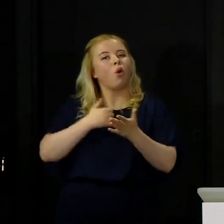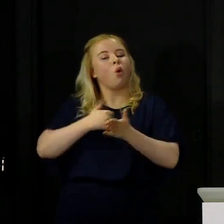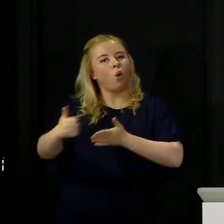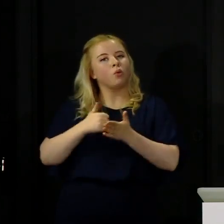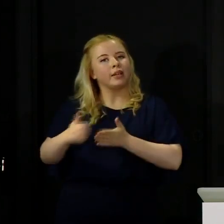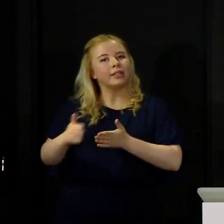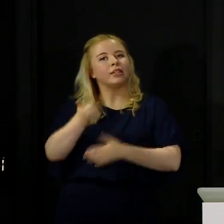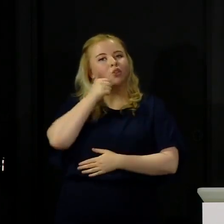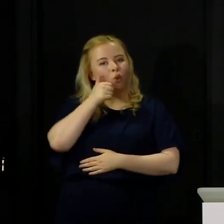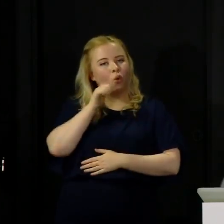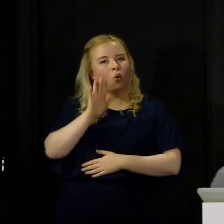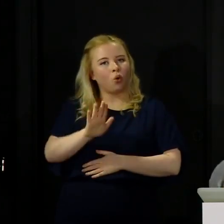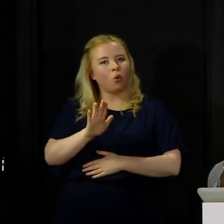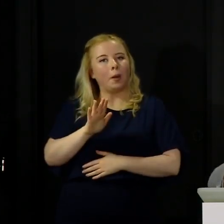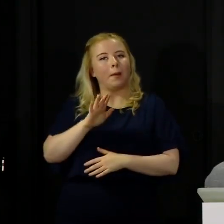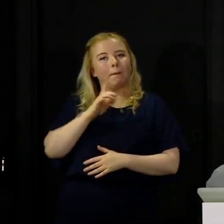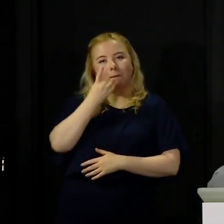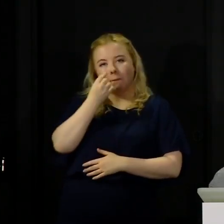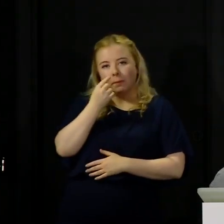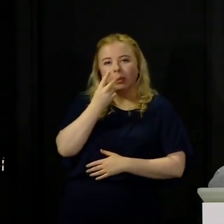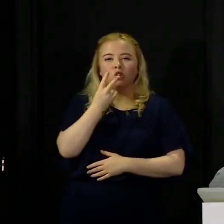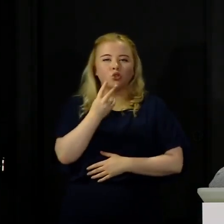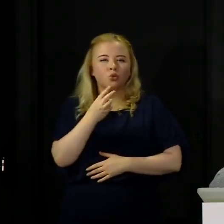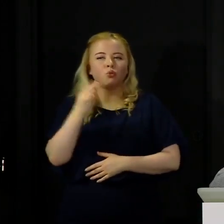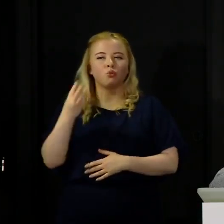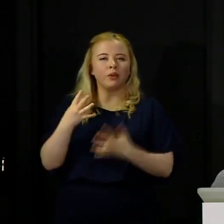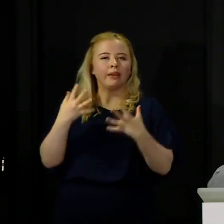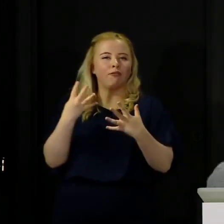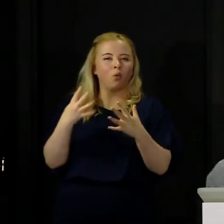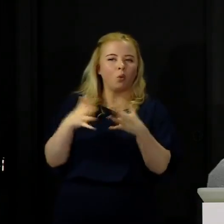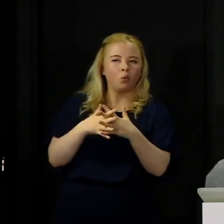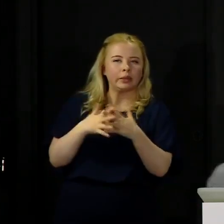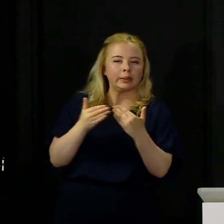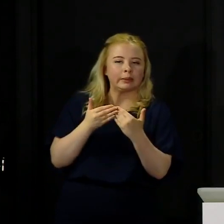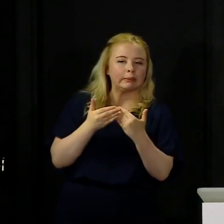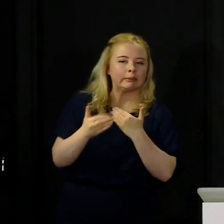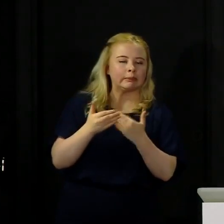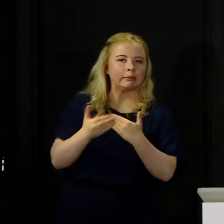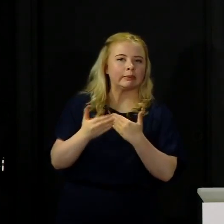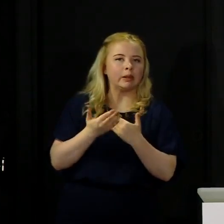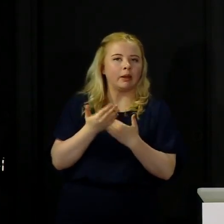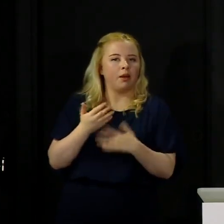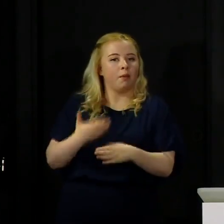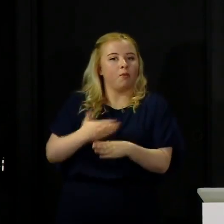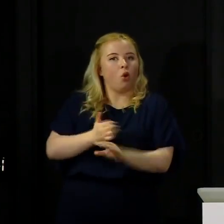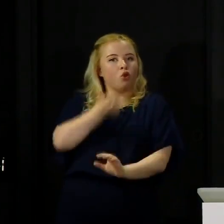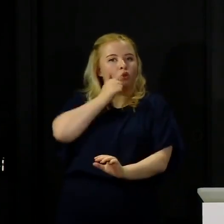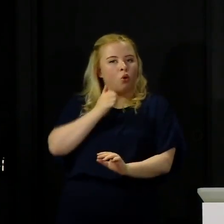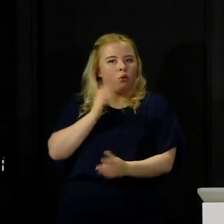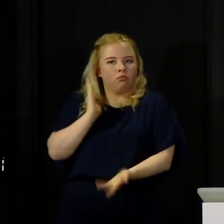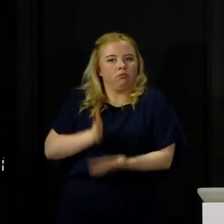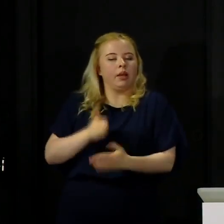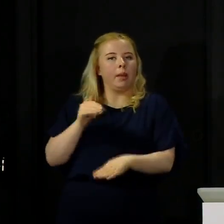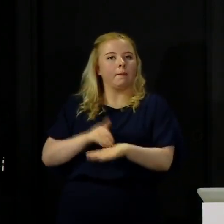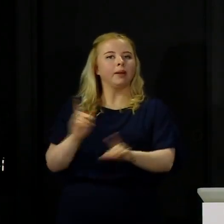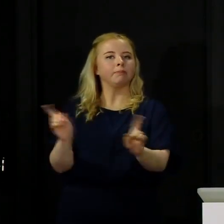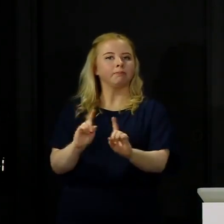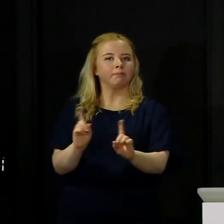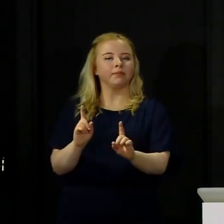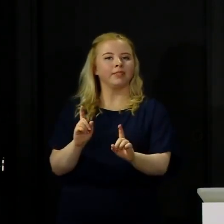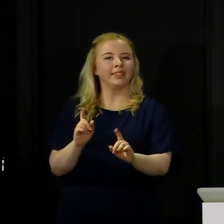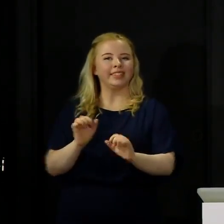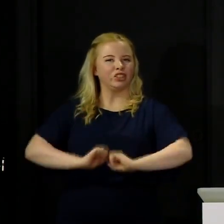always know that it is perhaps 2, 3, 4 weeks before we absolutely know whether there has been an impact or not. So I wouldn't say